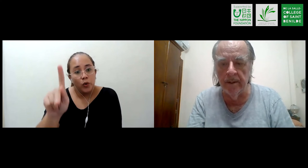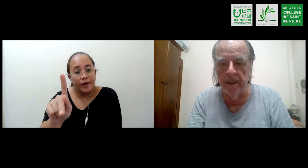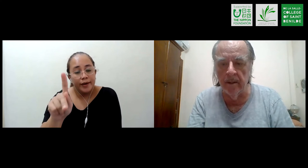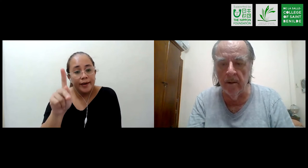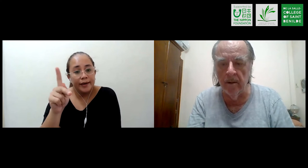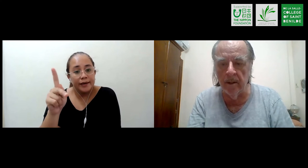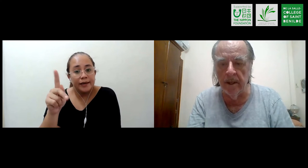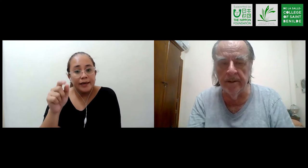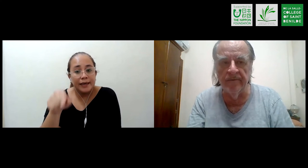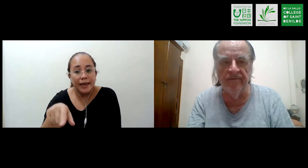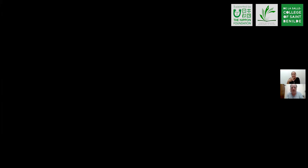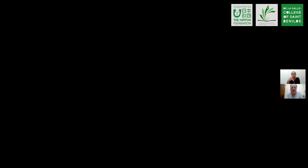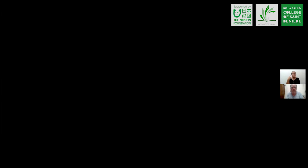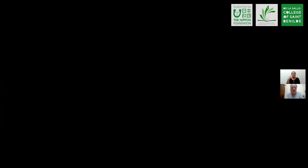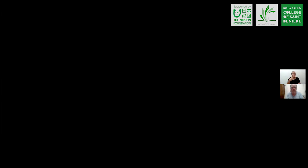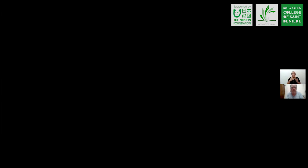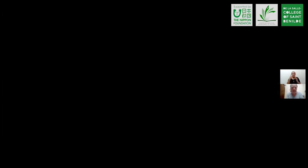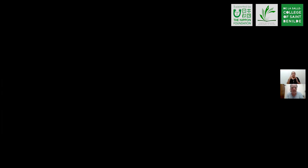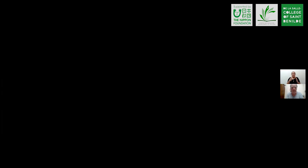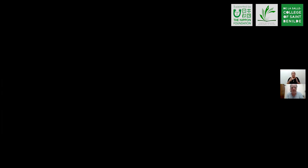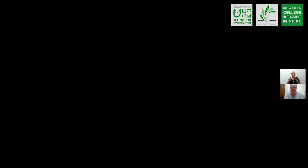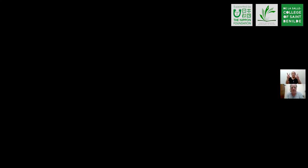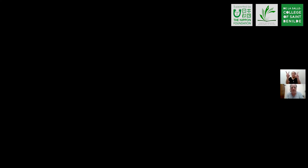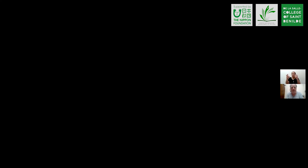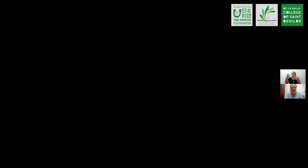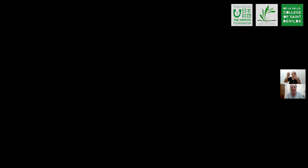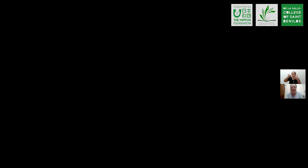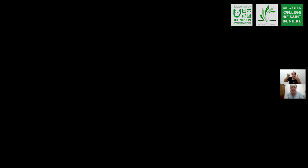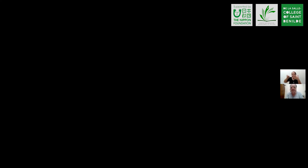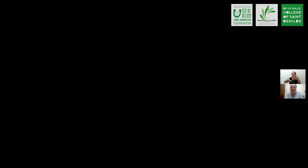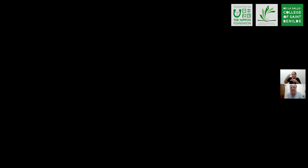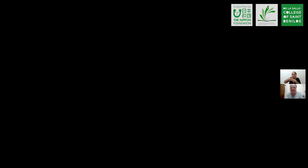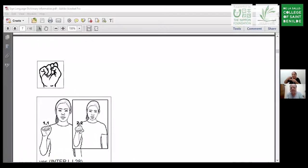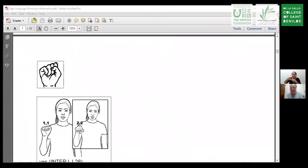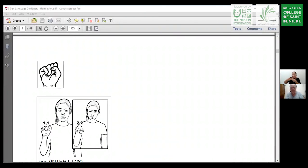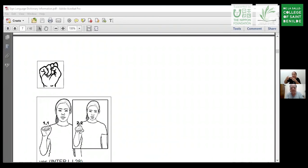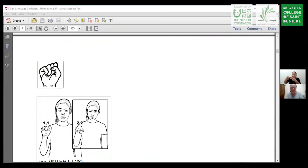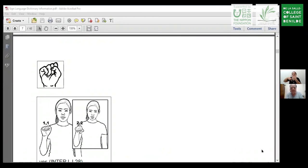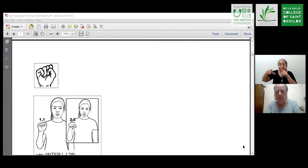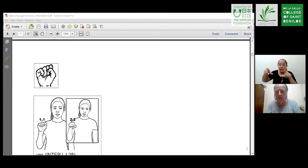You can take a look at the file called Sign Language Dictionary Information.